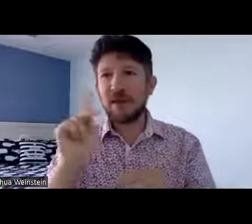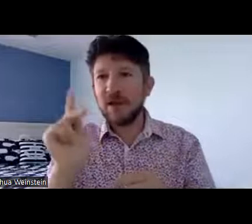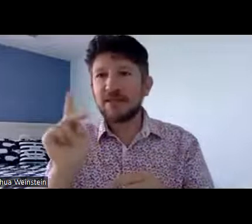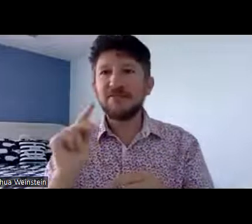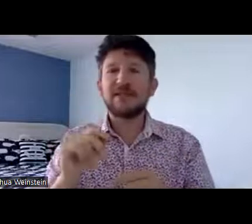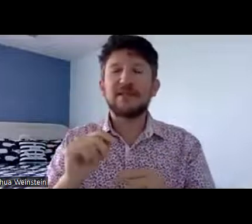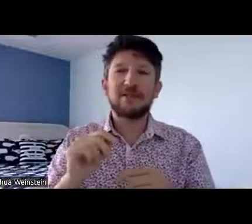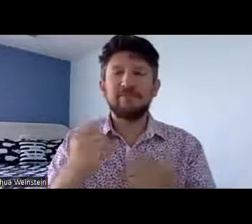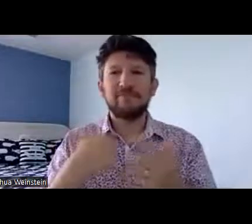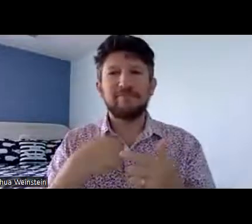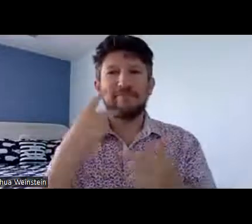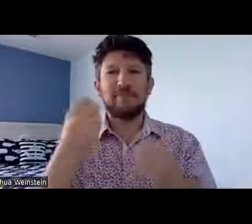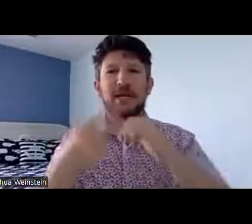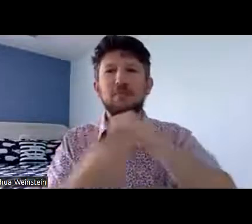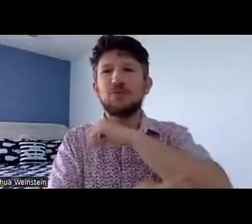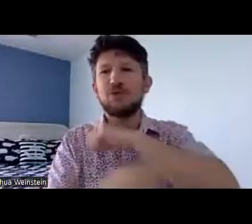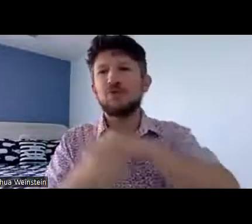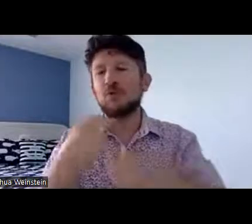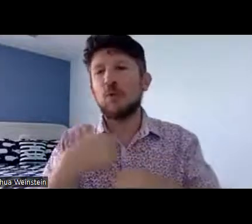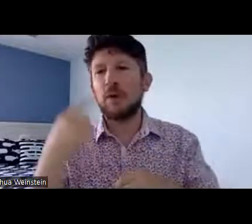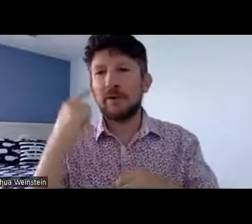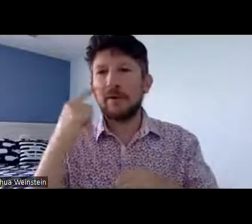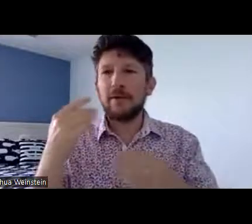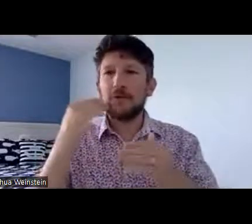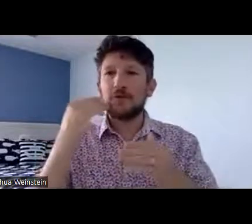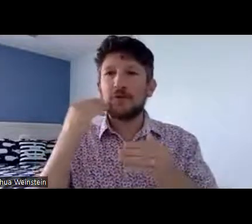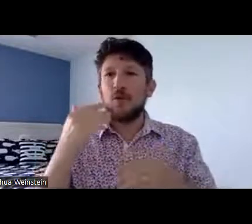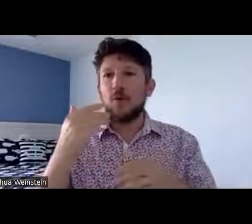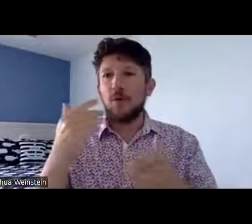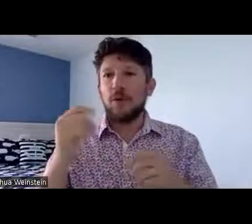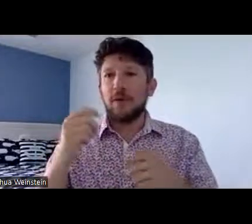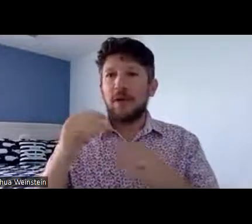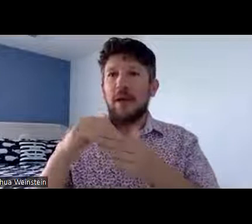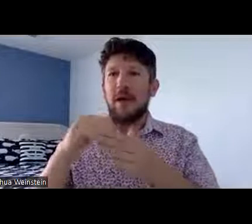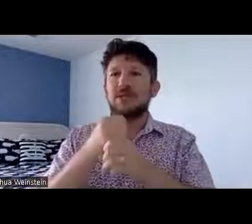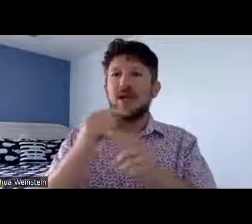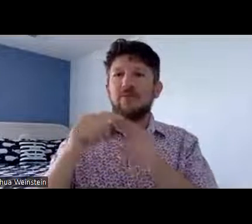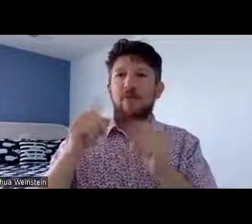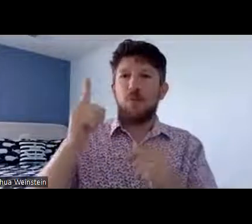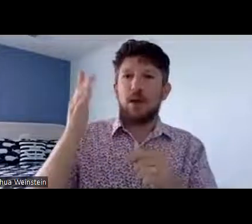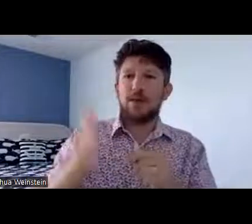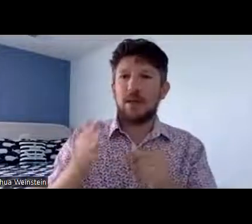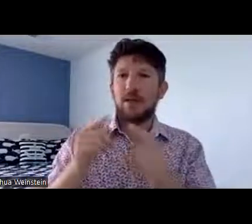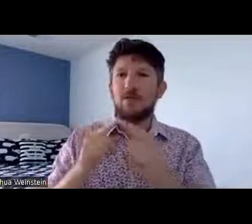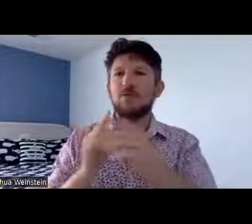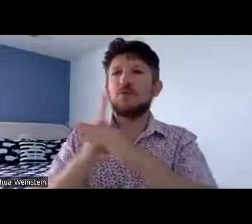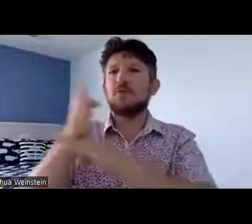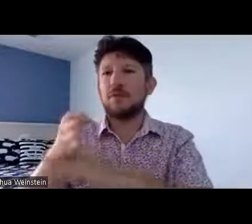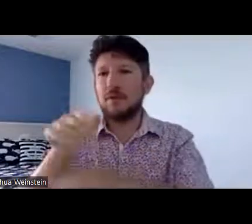Tennessee has many areas such as Knoxville and many bridges that we need to